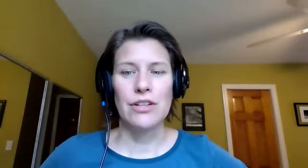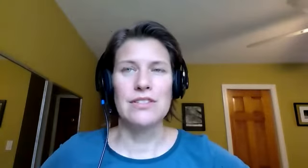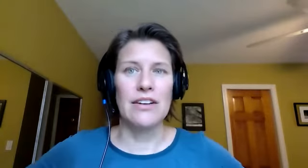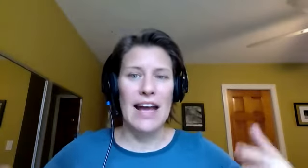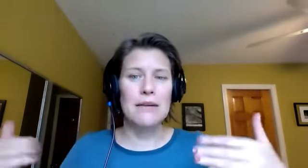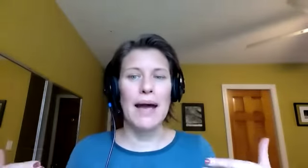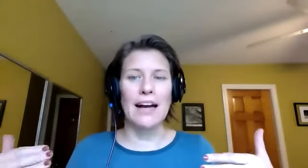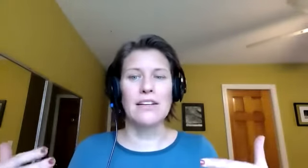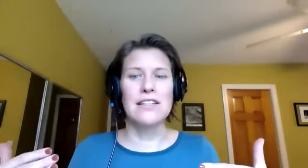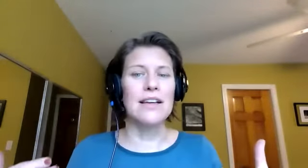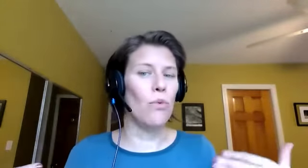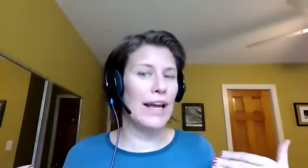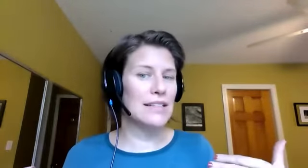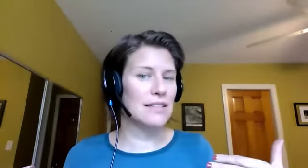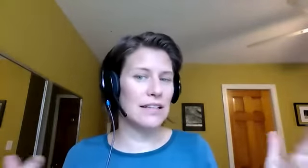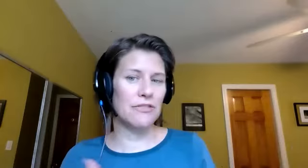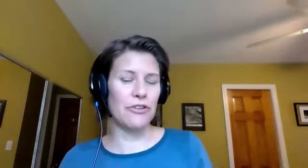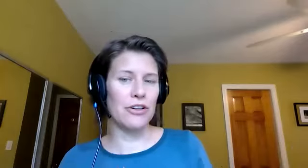instead of hanging back. I'll see them wait and defer.